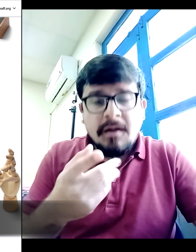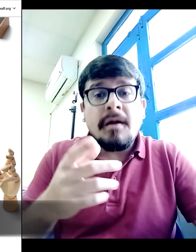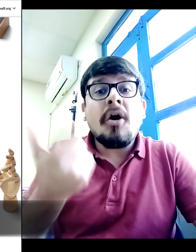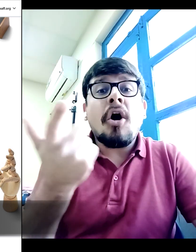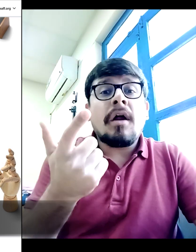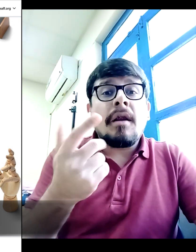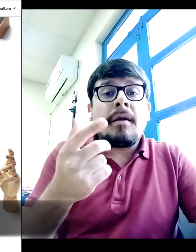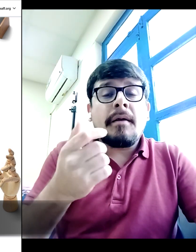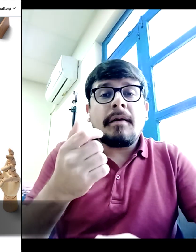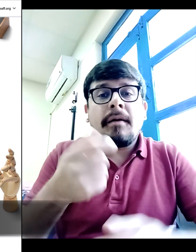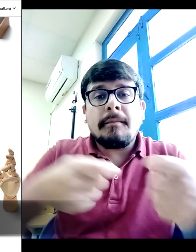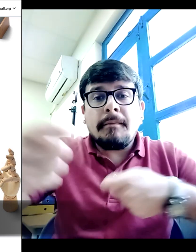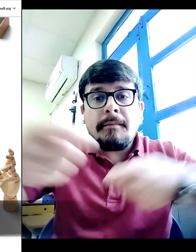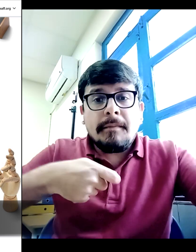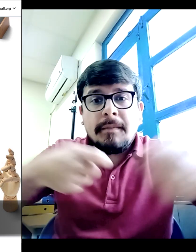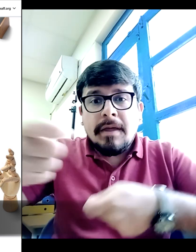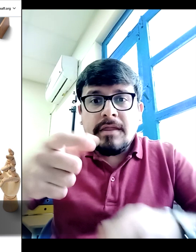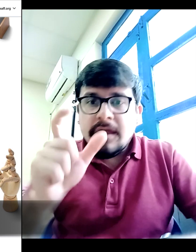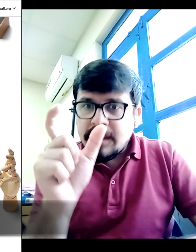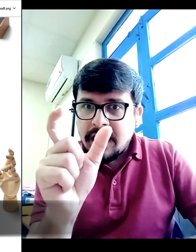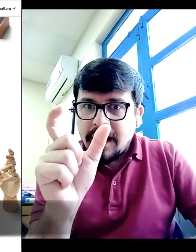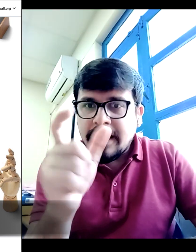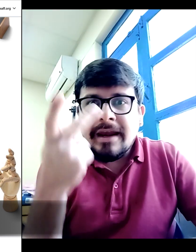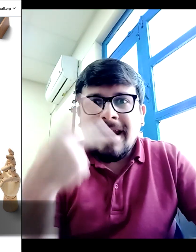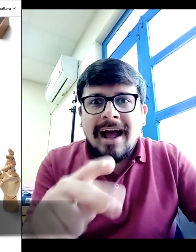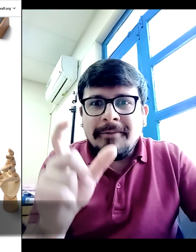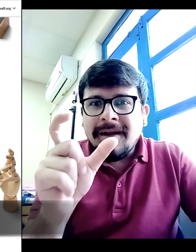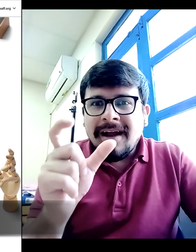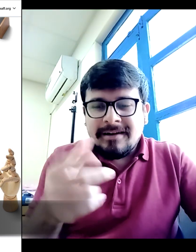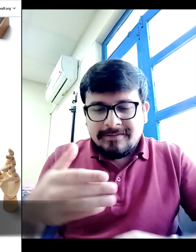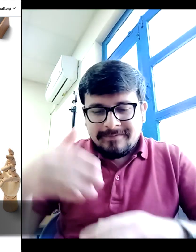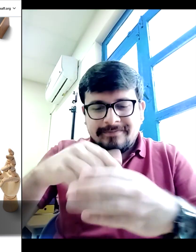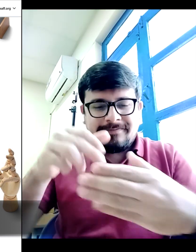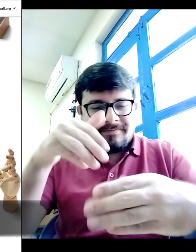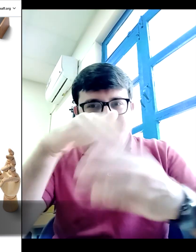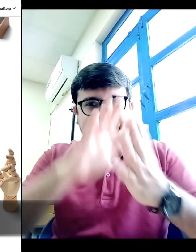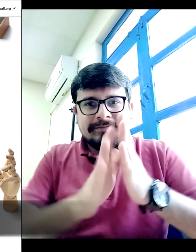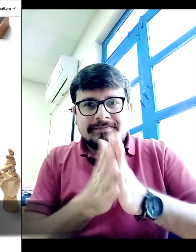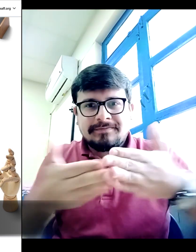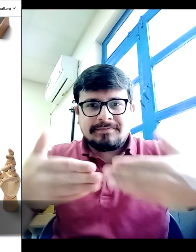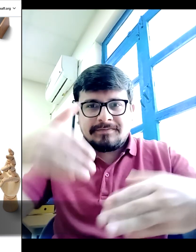Do you want a logo to create a business card?